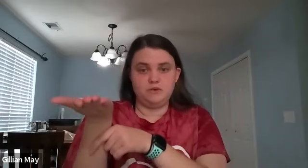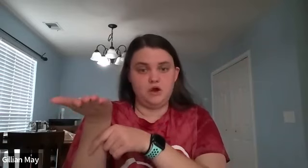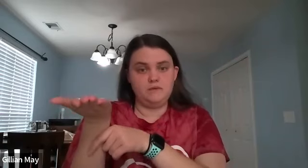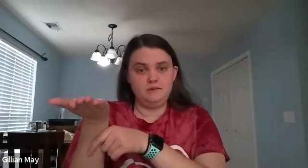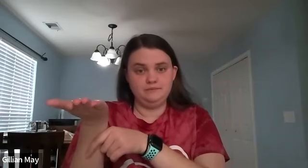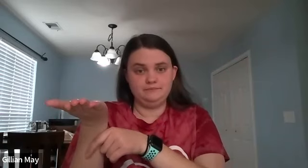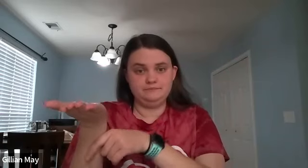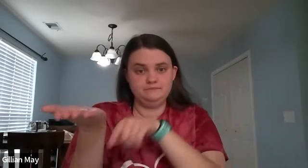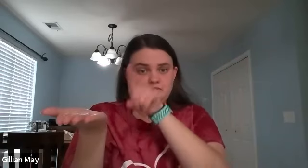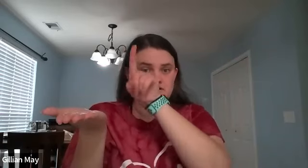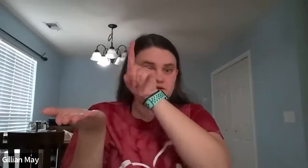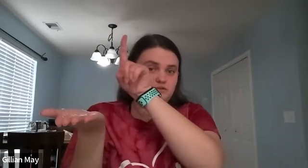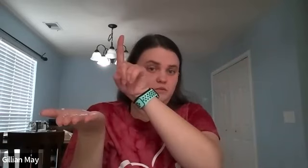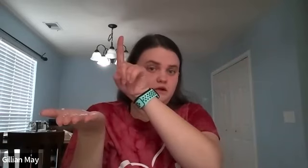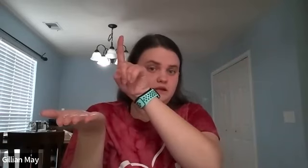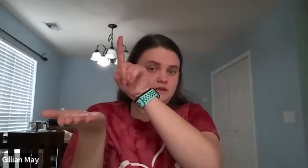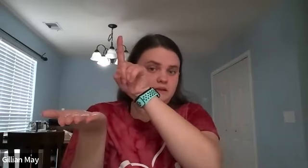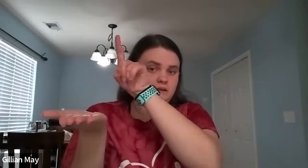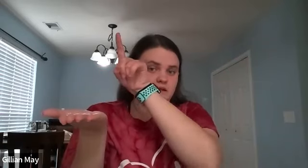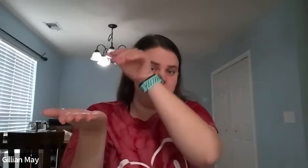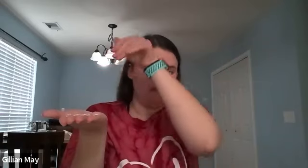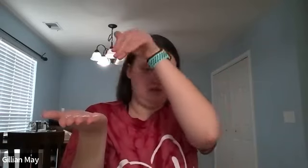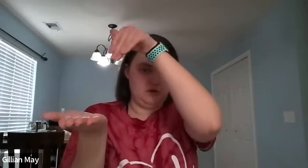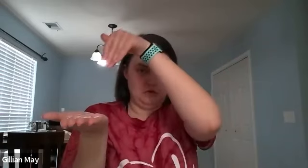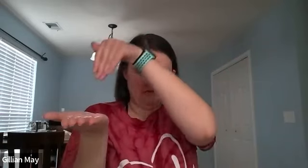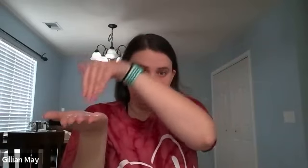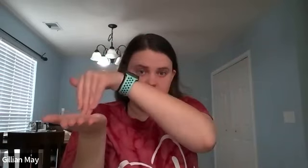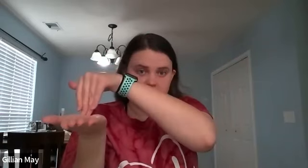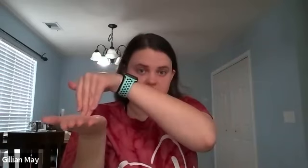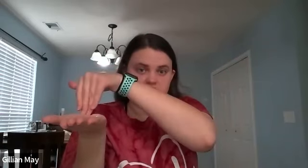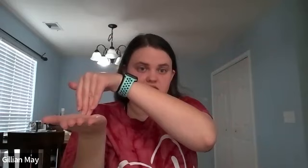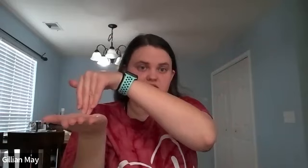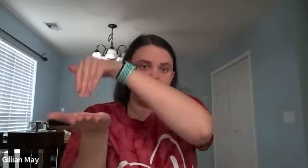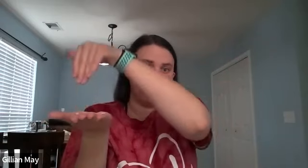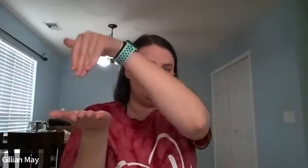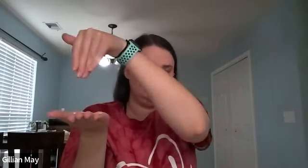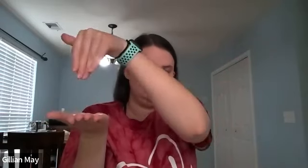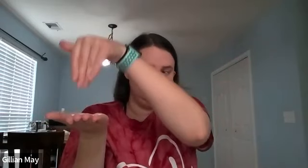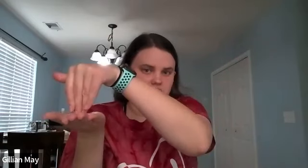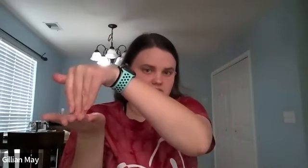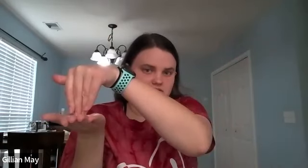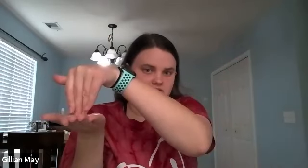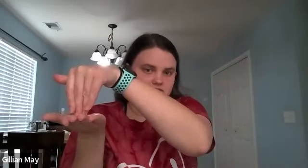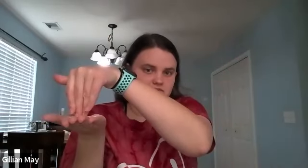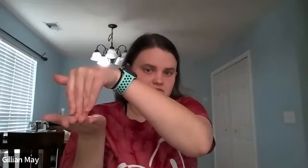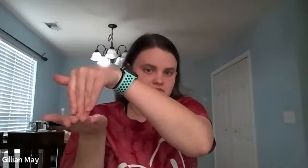palm up, you do 1, and then you go 1,000, and then you bounce again, million.